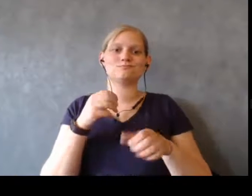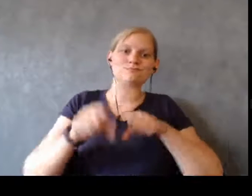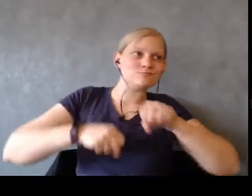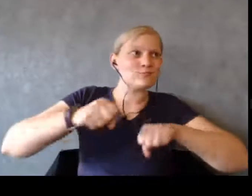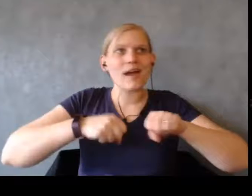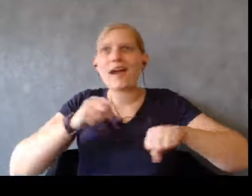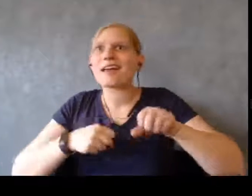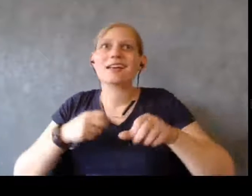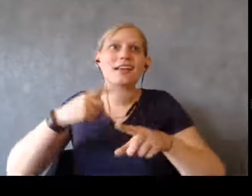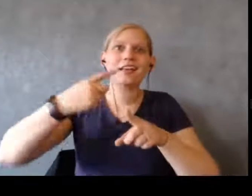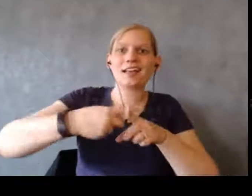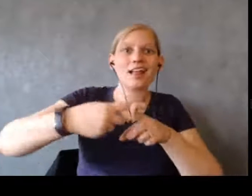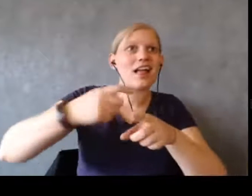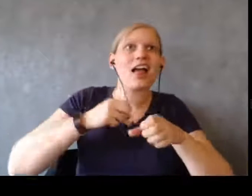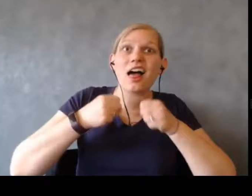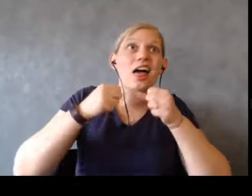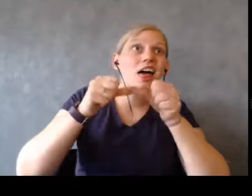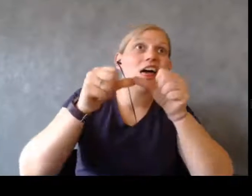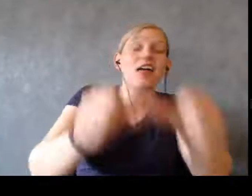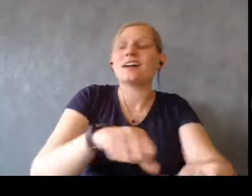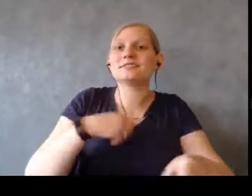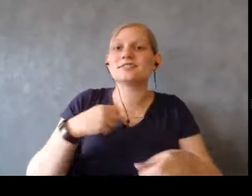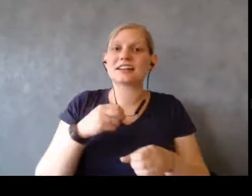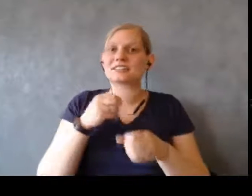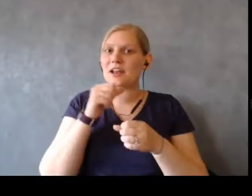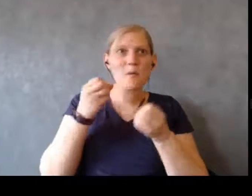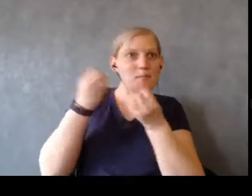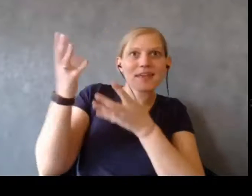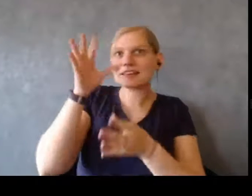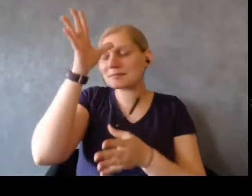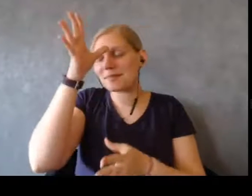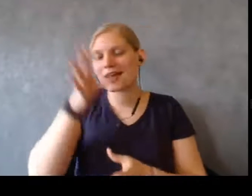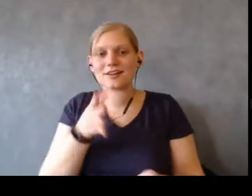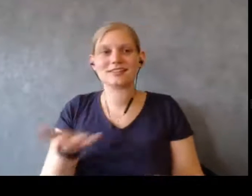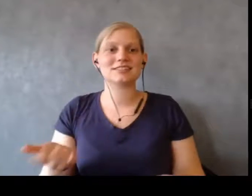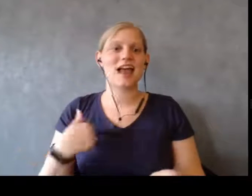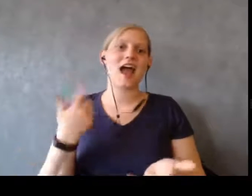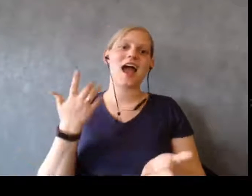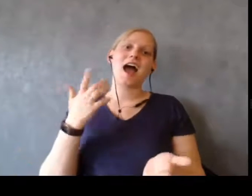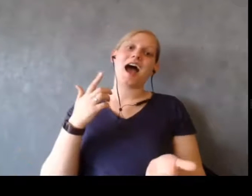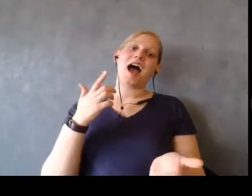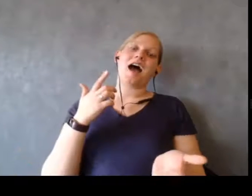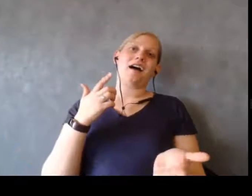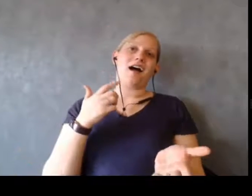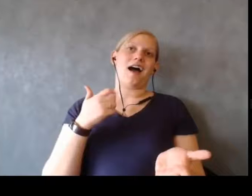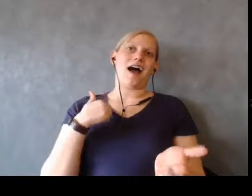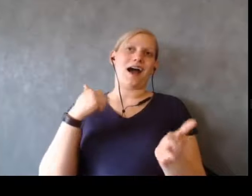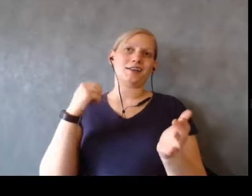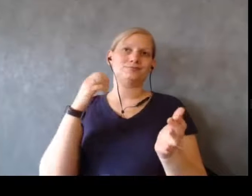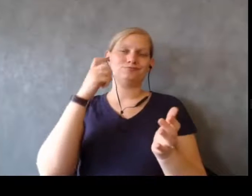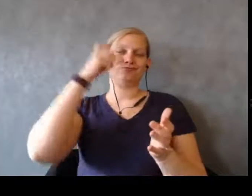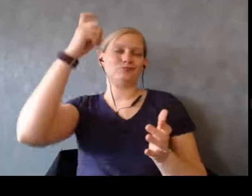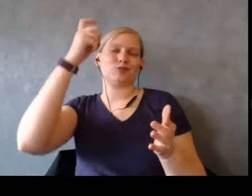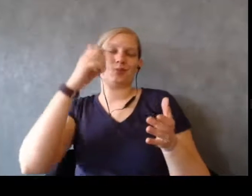crossing busy streets, disobeying their parents, I wish for them a world in which they're riding their bikes to a friend's house, feeling